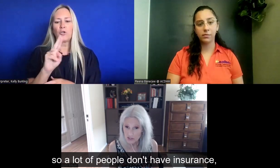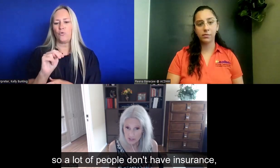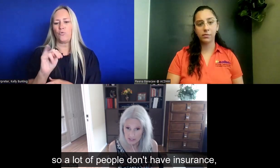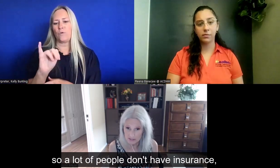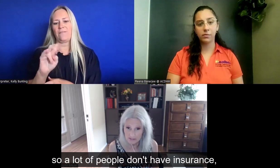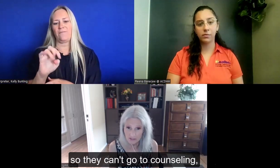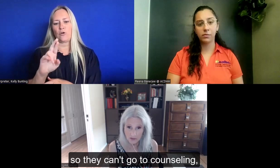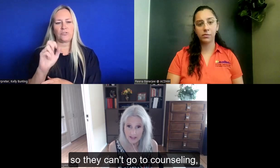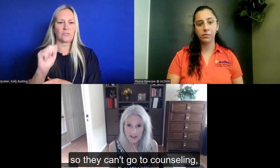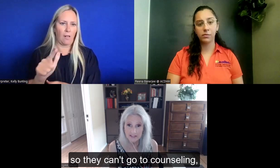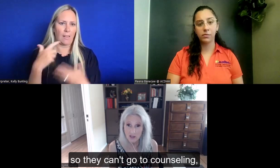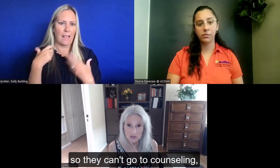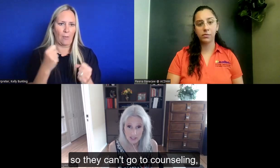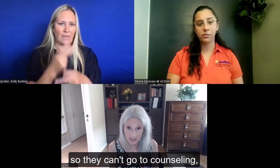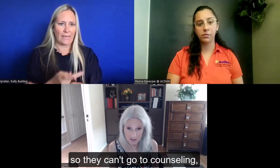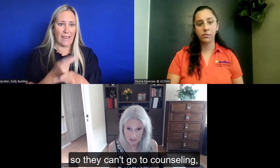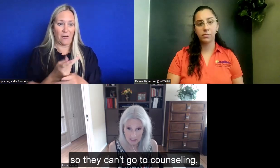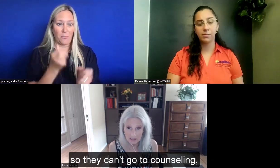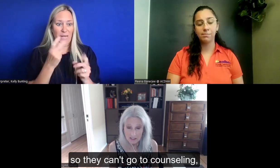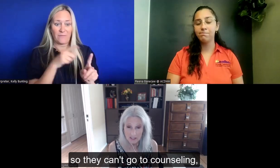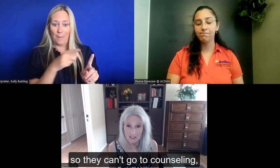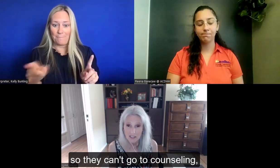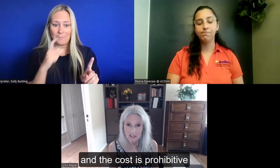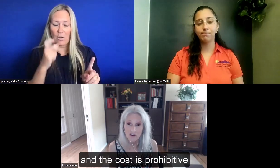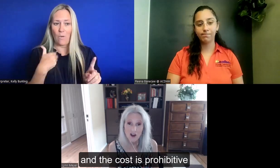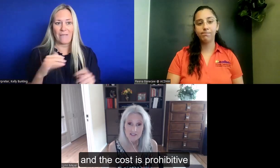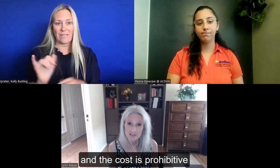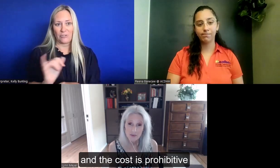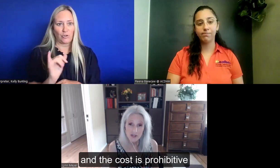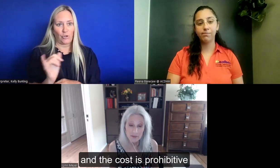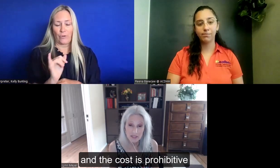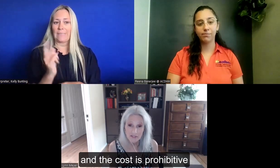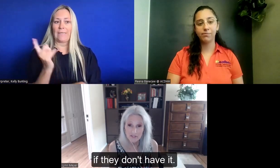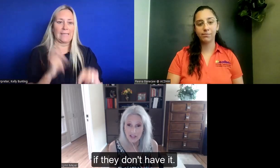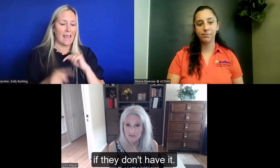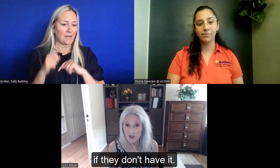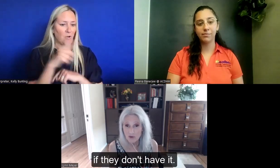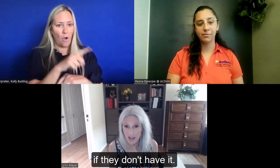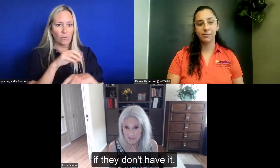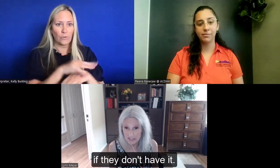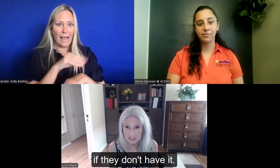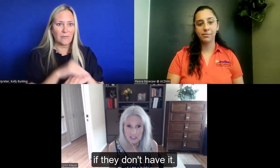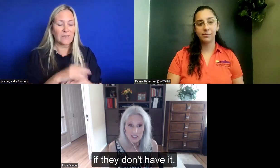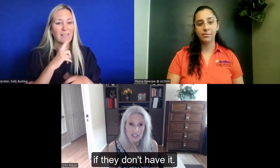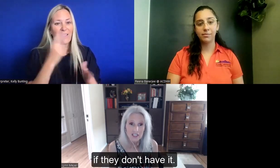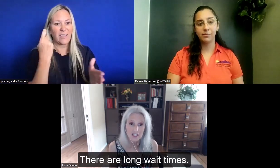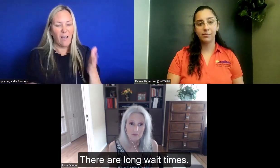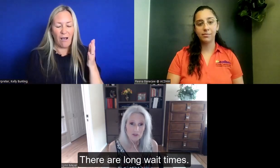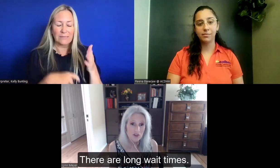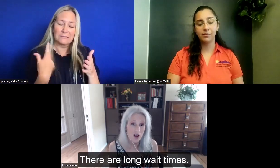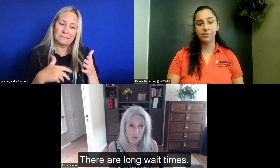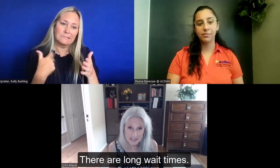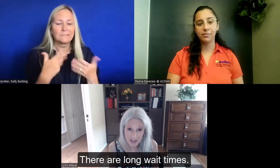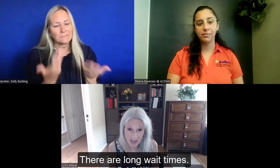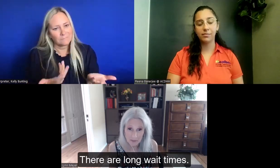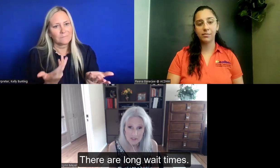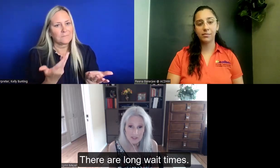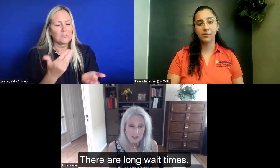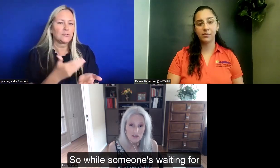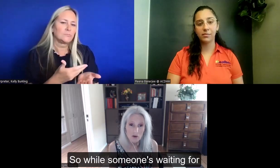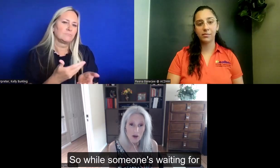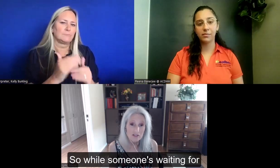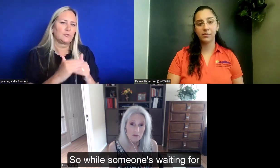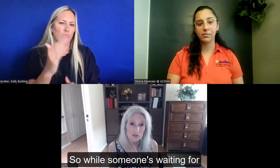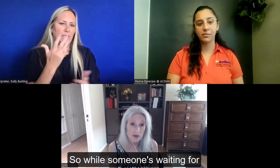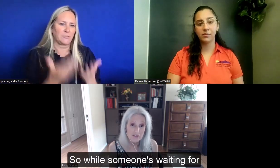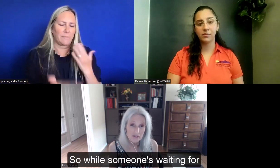have insurance, so they can't go to counseling, and cost is prohibitive if they don't have it. There are long wait times.